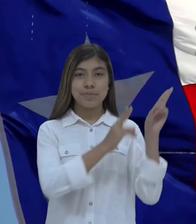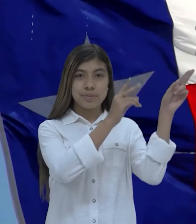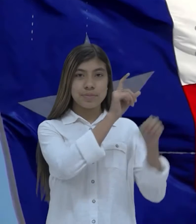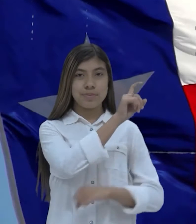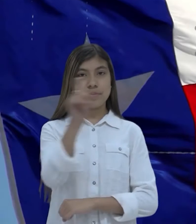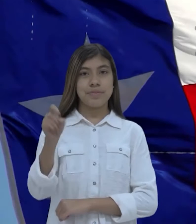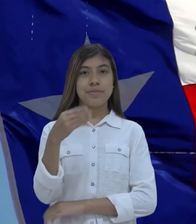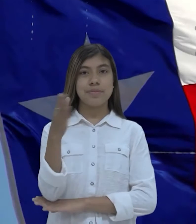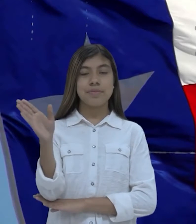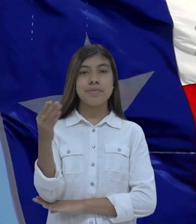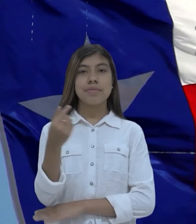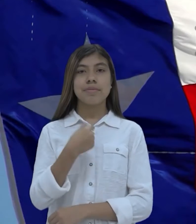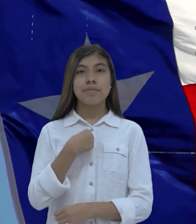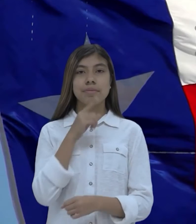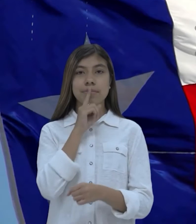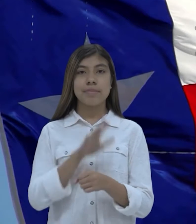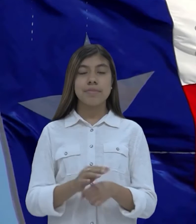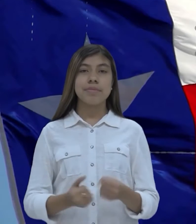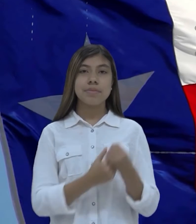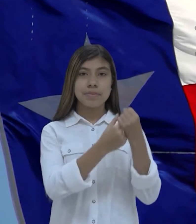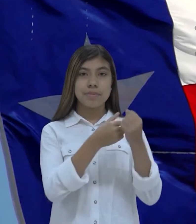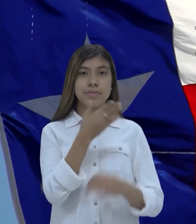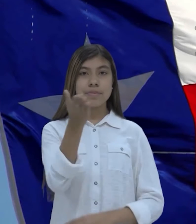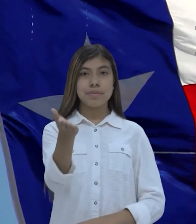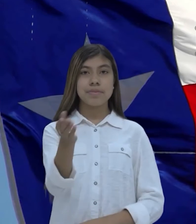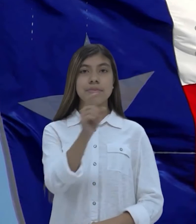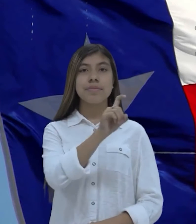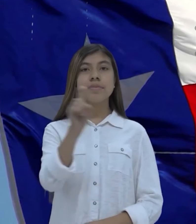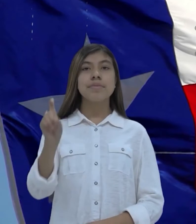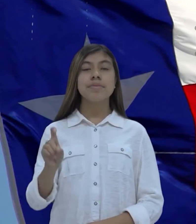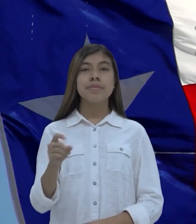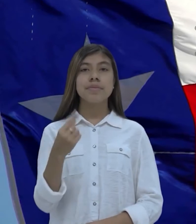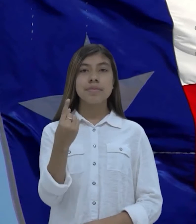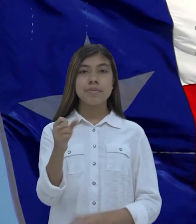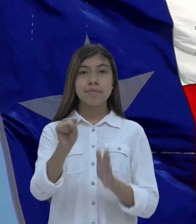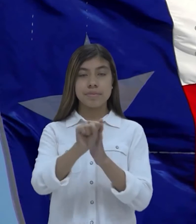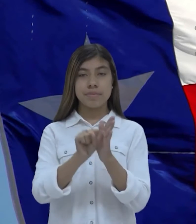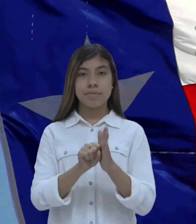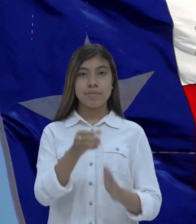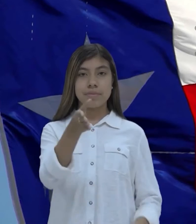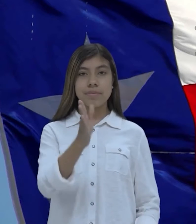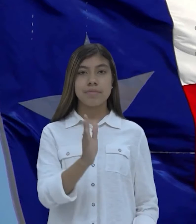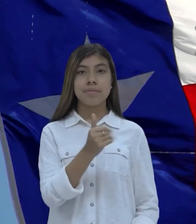the Texas flag. I pledge allegiance to thee, Texas, one state, under